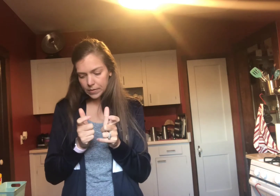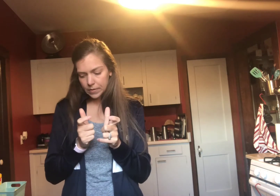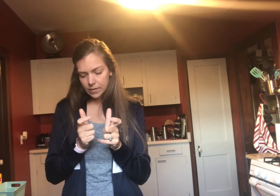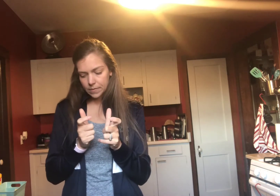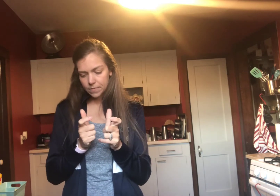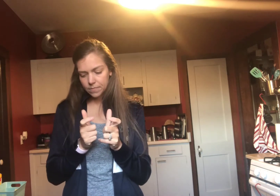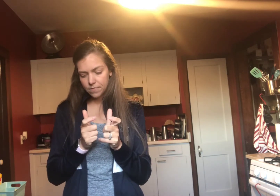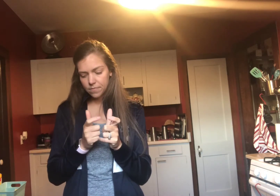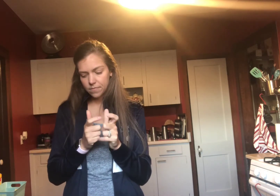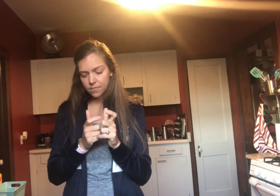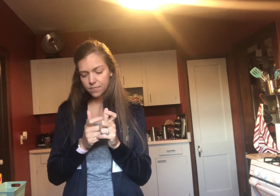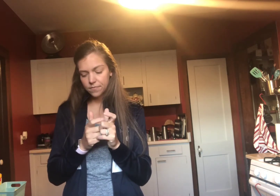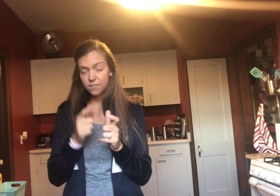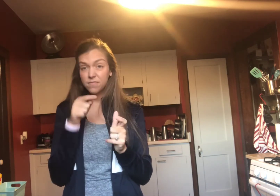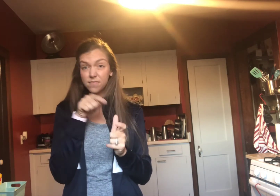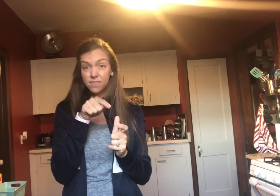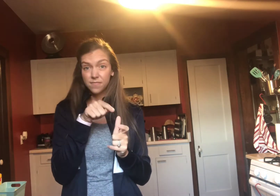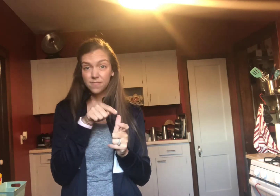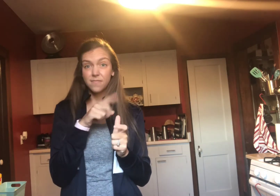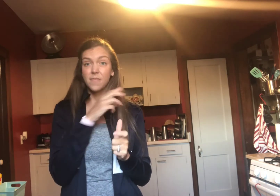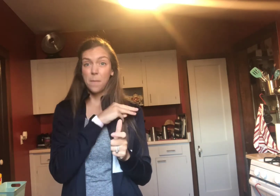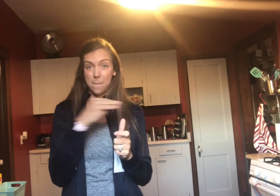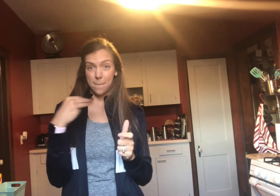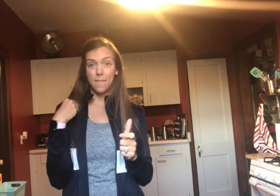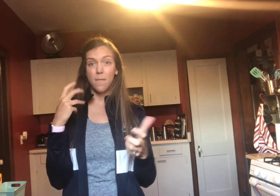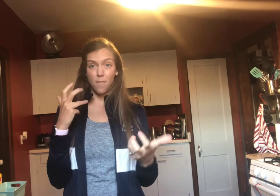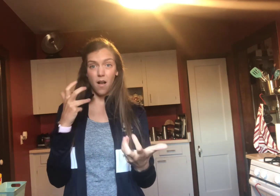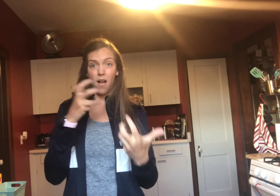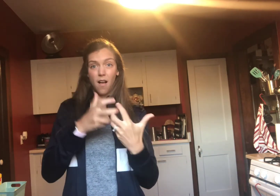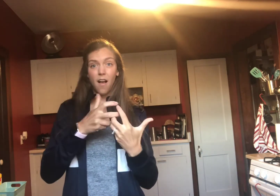today scientists classify the giant panda as a bear.